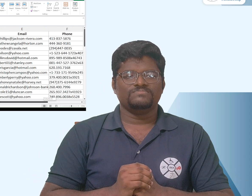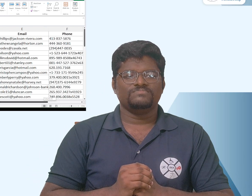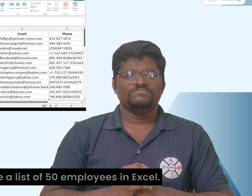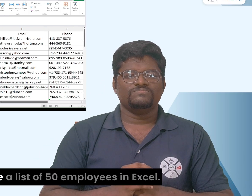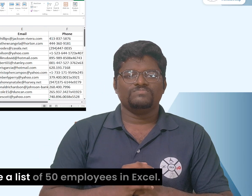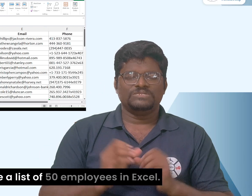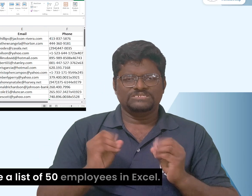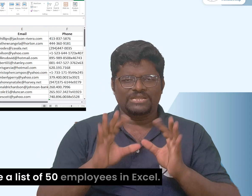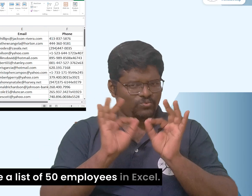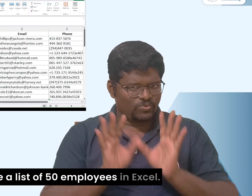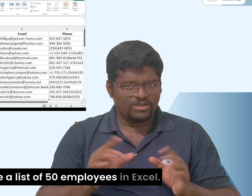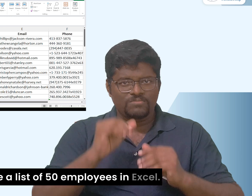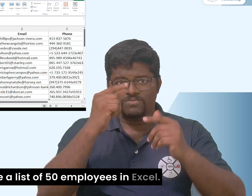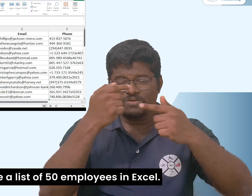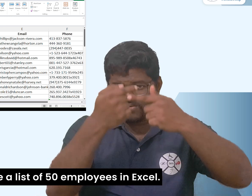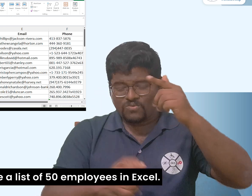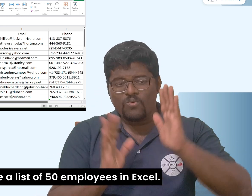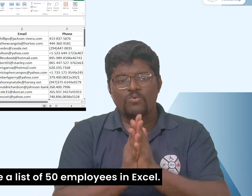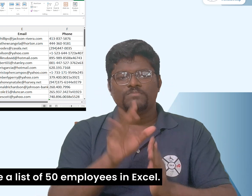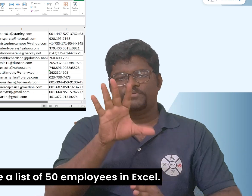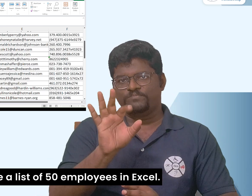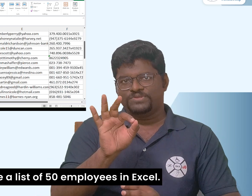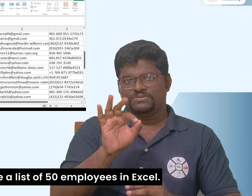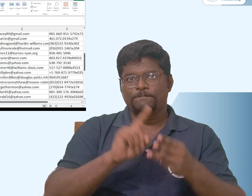We will create a list of 50 employees in Excel.